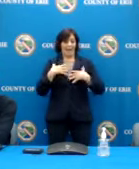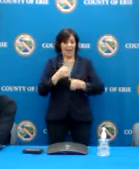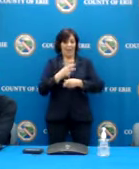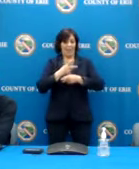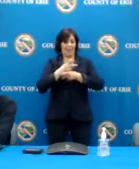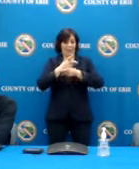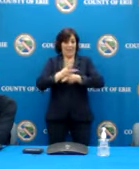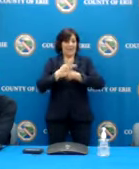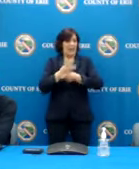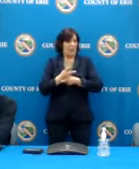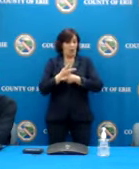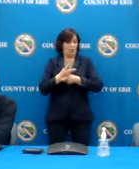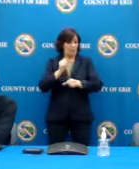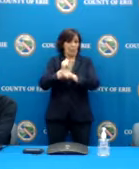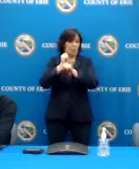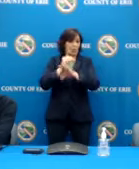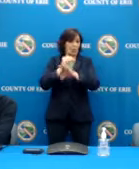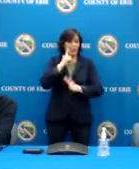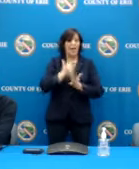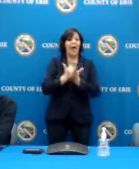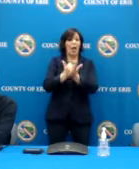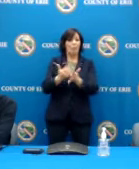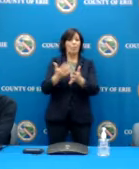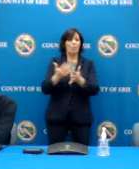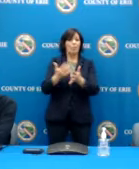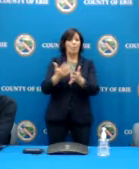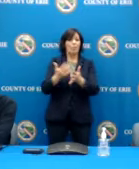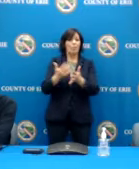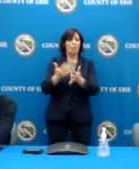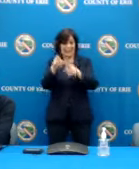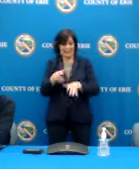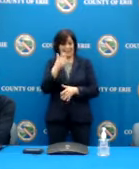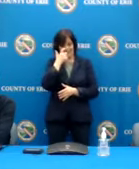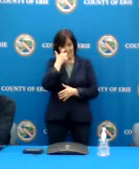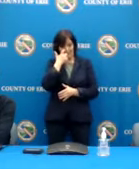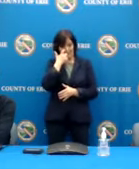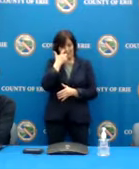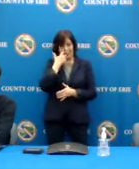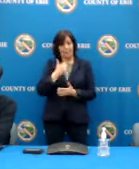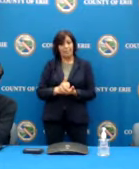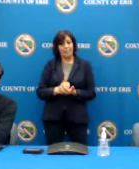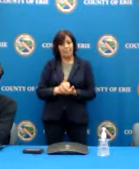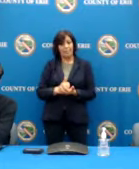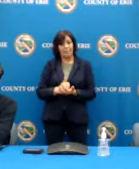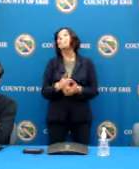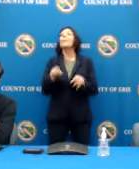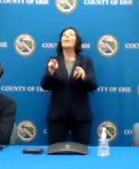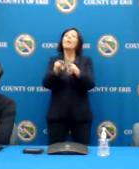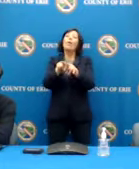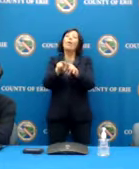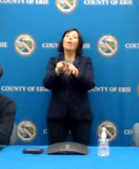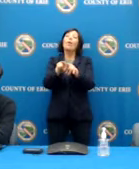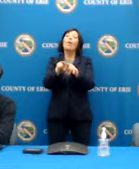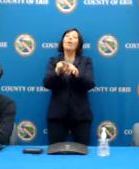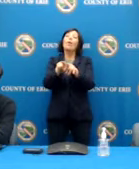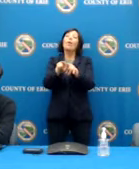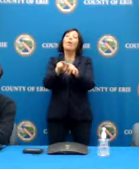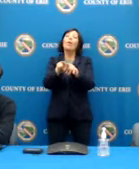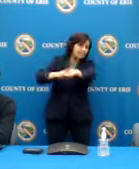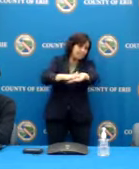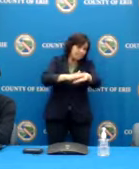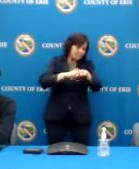helping people get tested, or again, your primary care provider. So also want to alert people